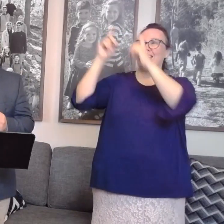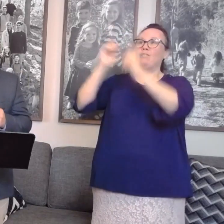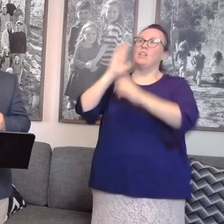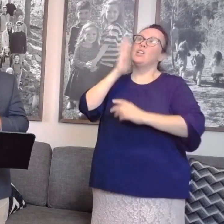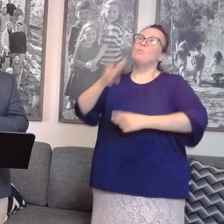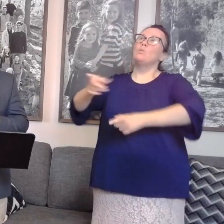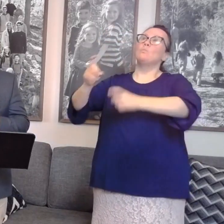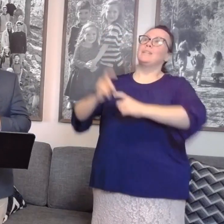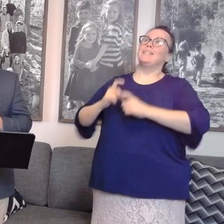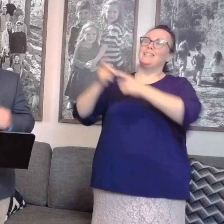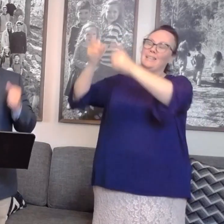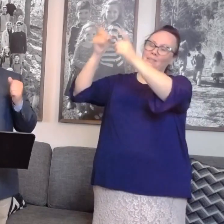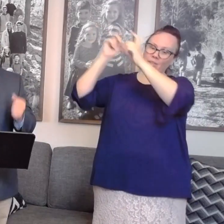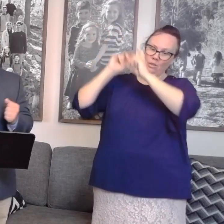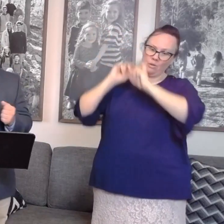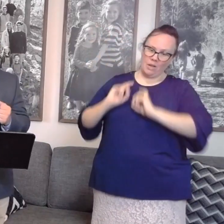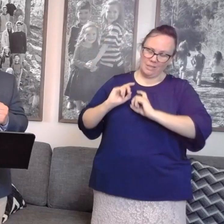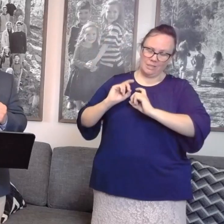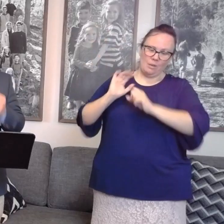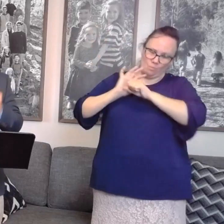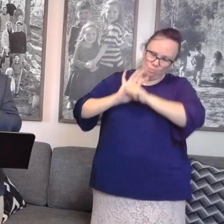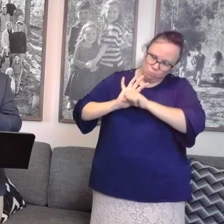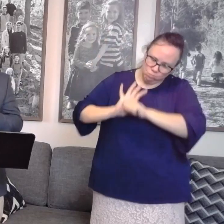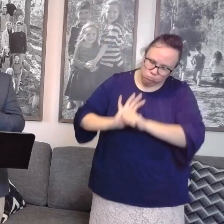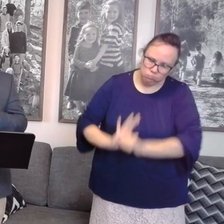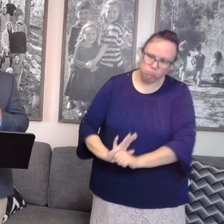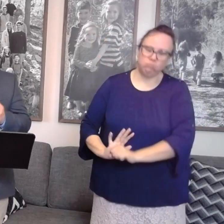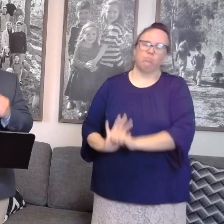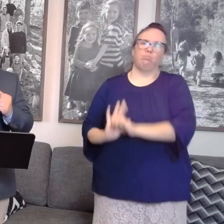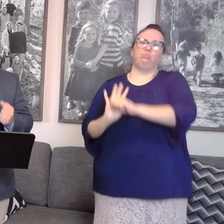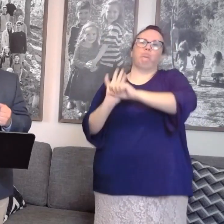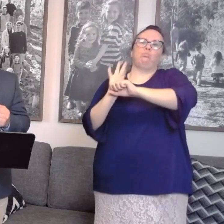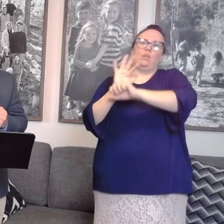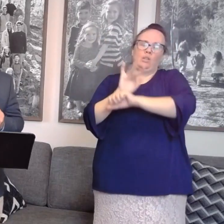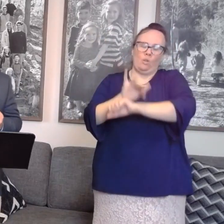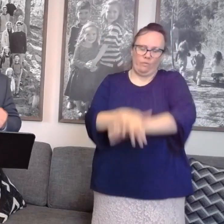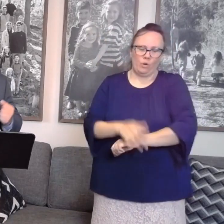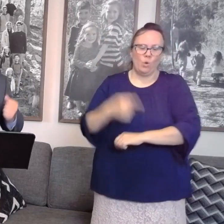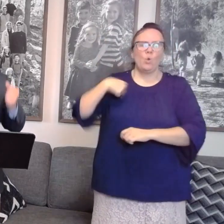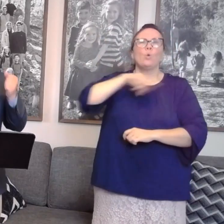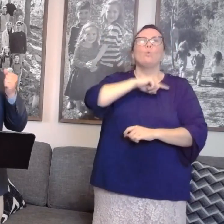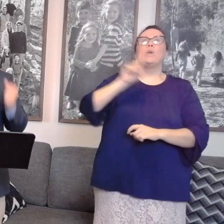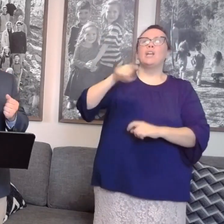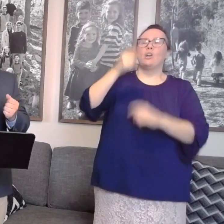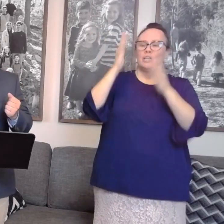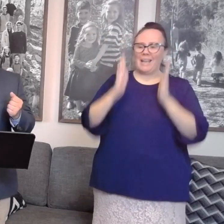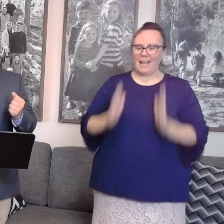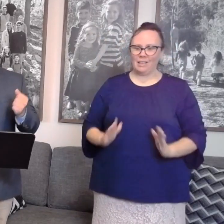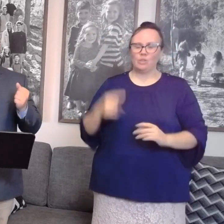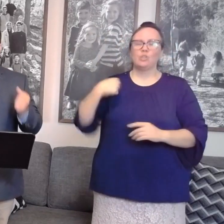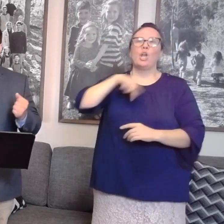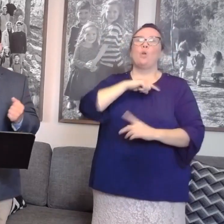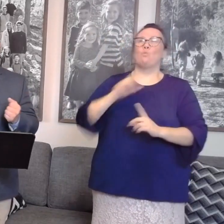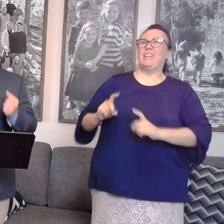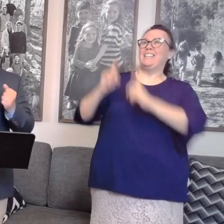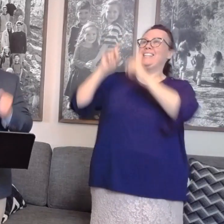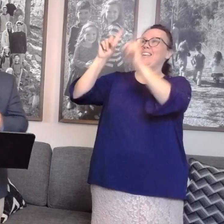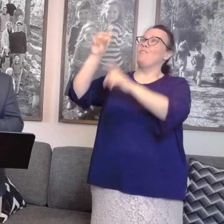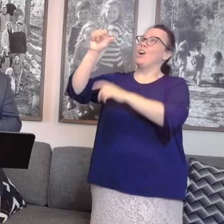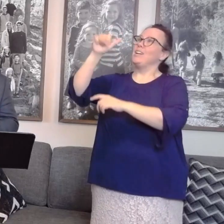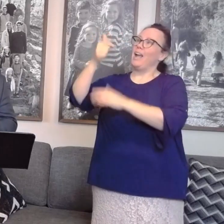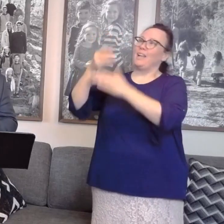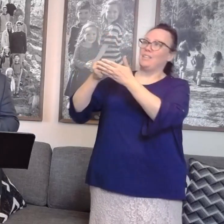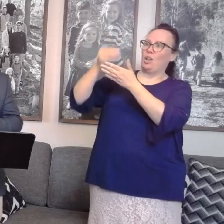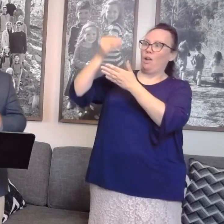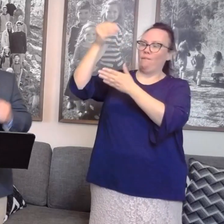shall be given unto us, pressed down, shaken together, and running over. We are tithers, and we give our tithes